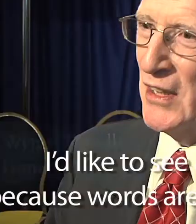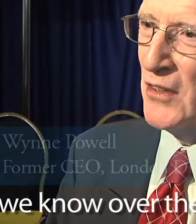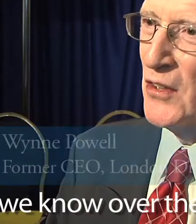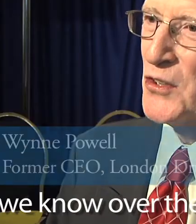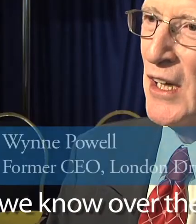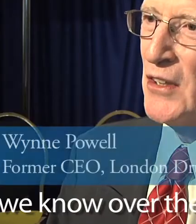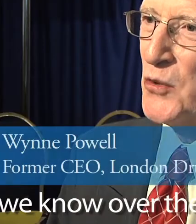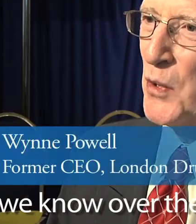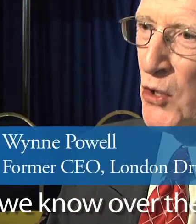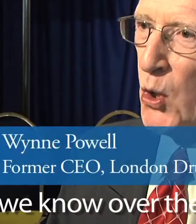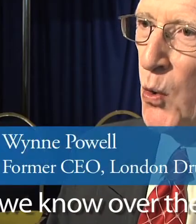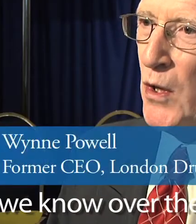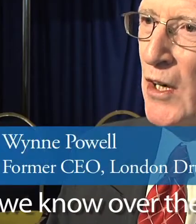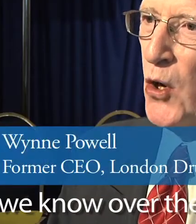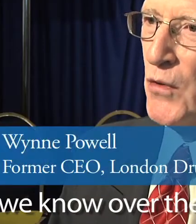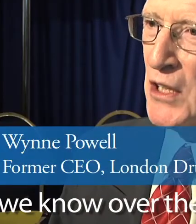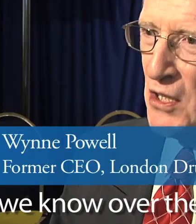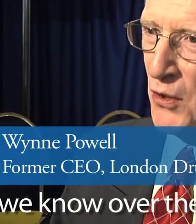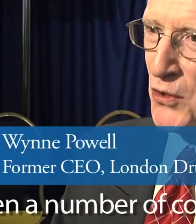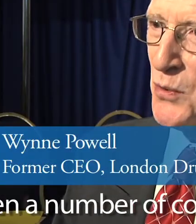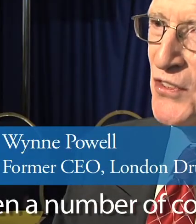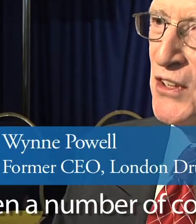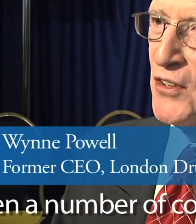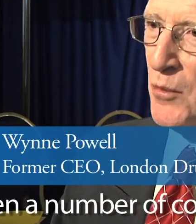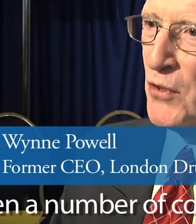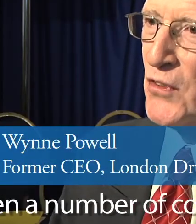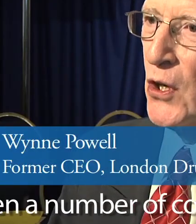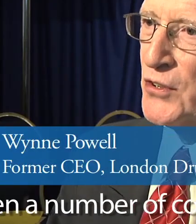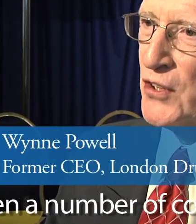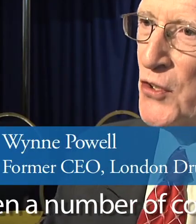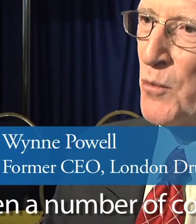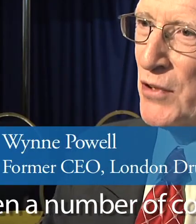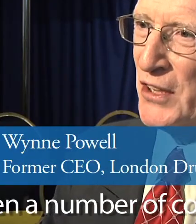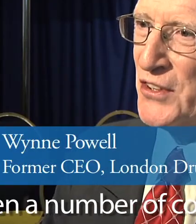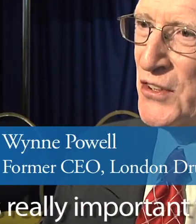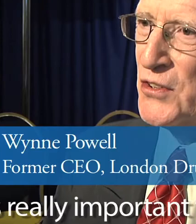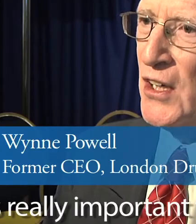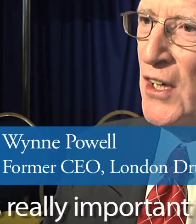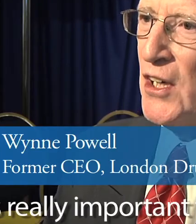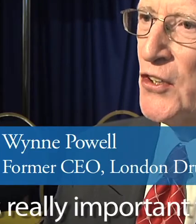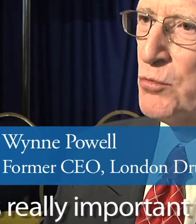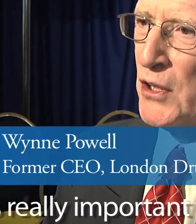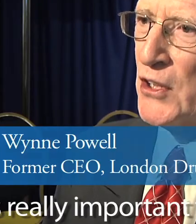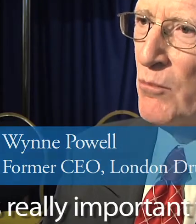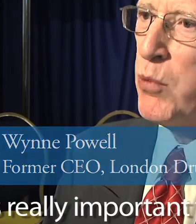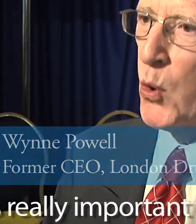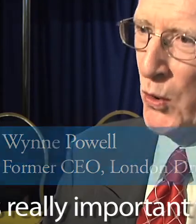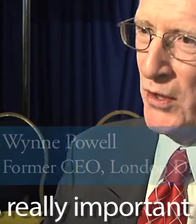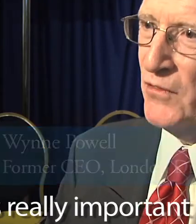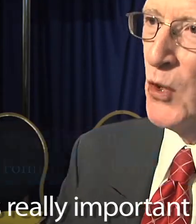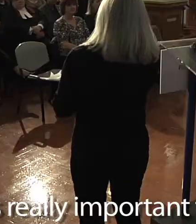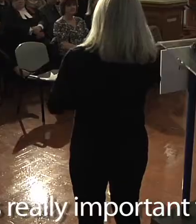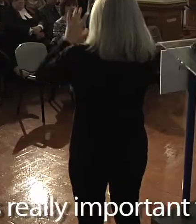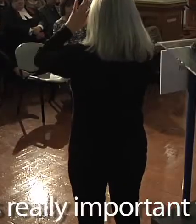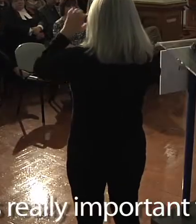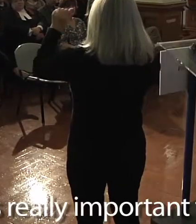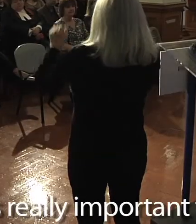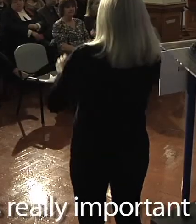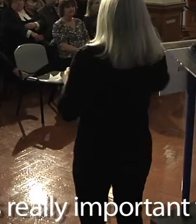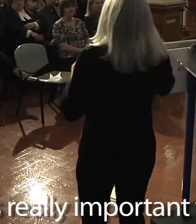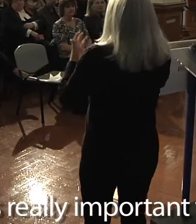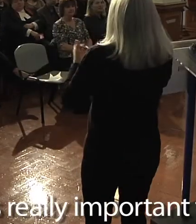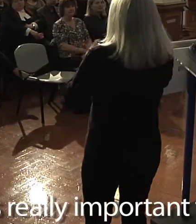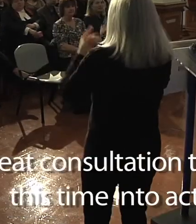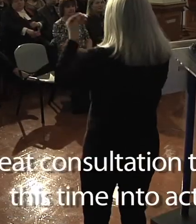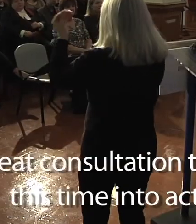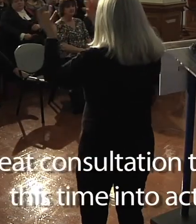words, and as we know, over the years, we've seen a number of consultation processes, and it's really important that we all